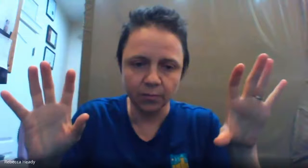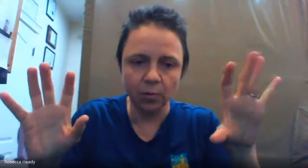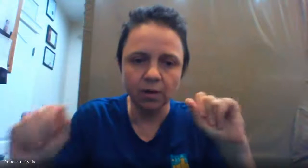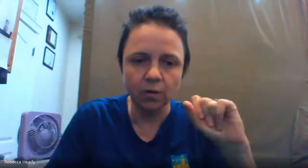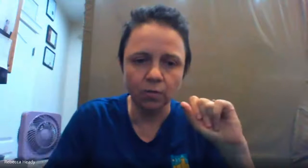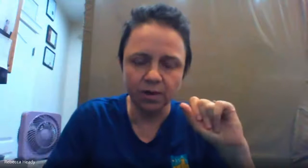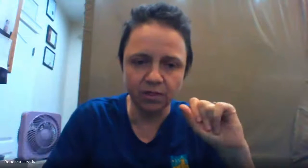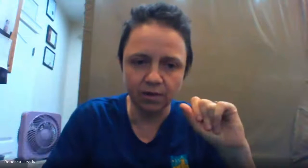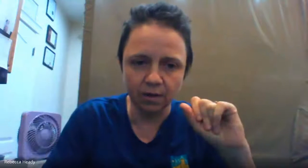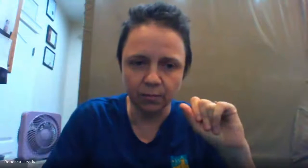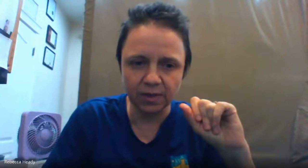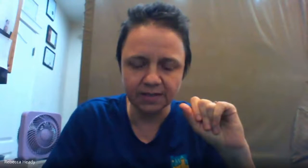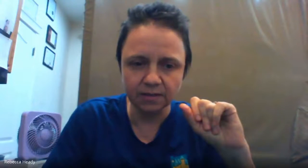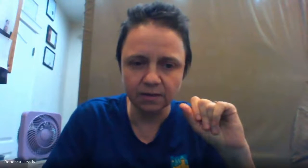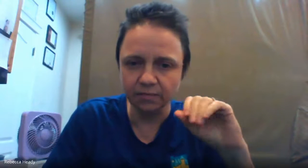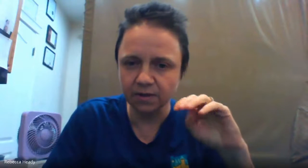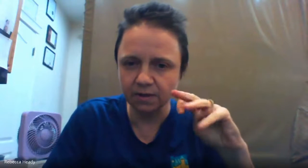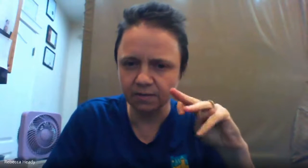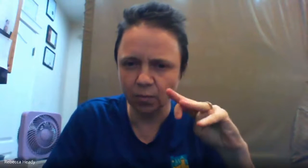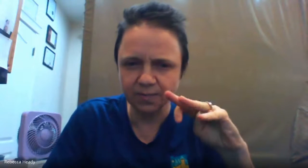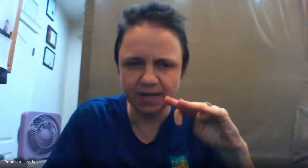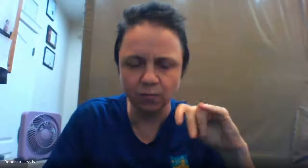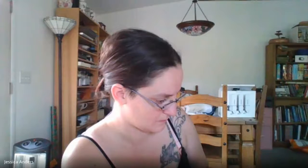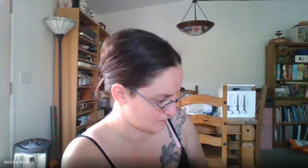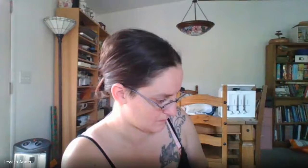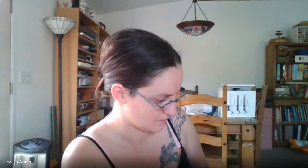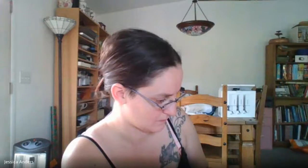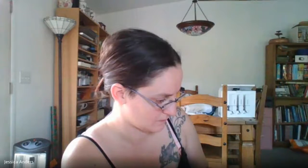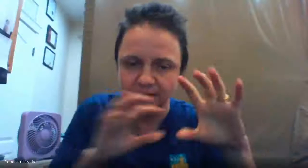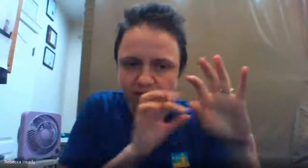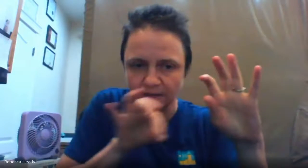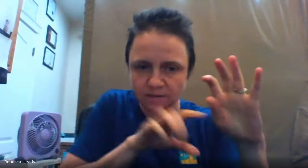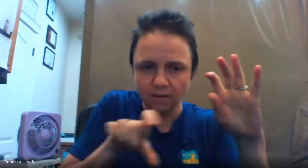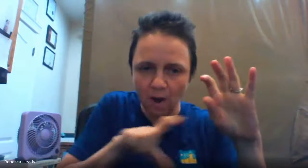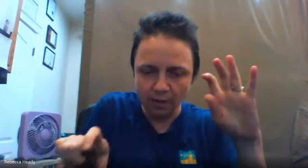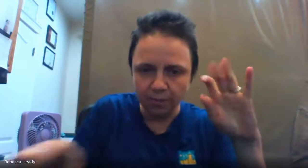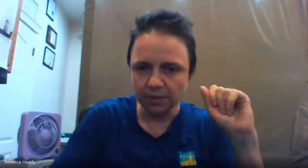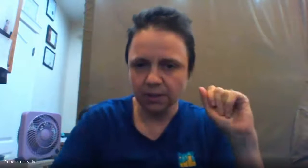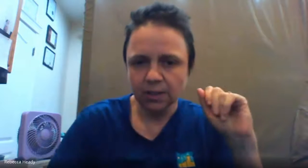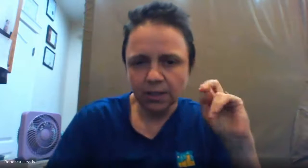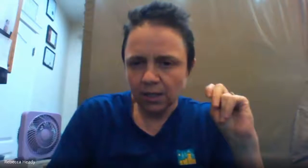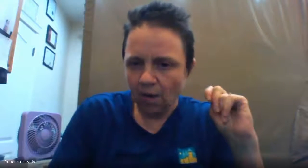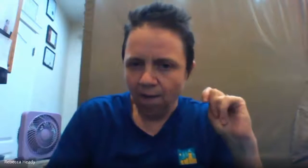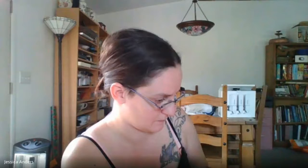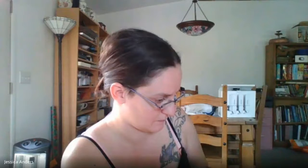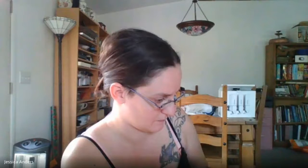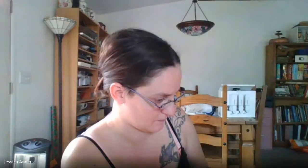separate window with the lesson of the website where you registered, it has the lessons on the bottom. Oh,